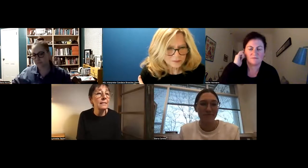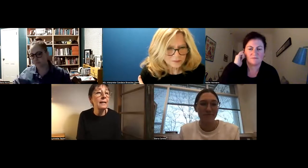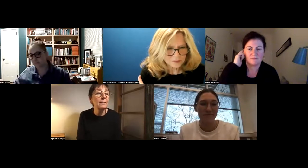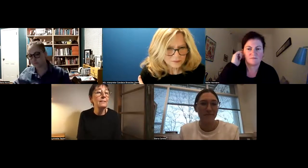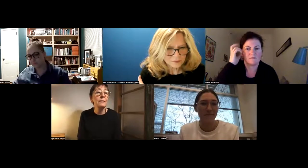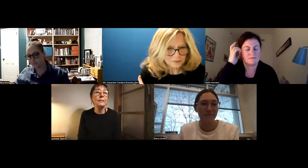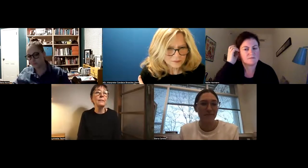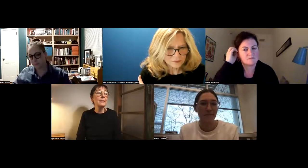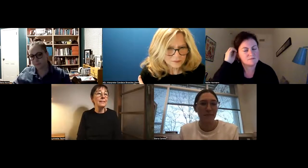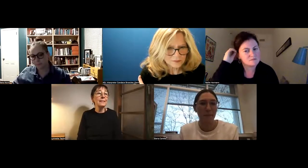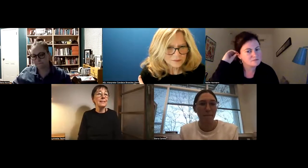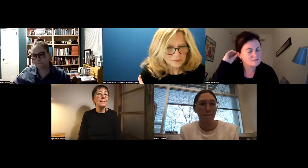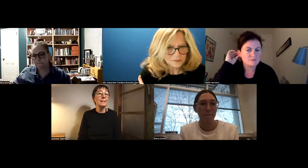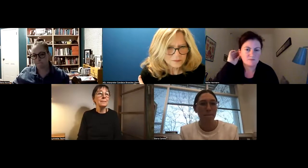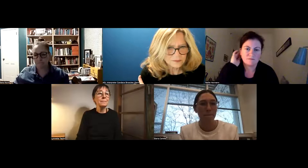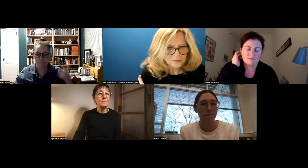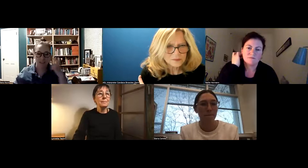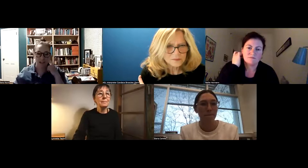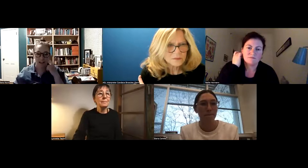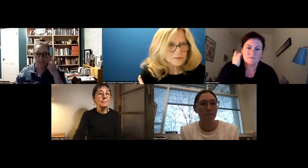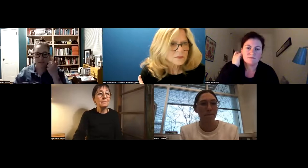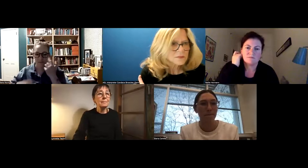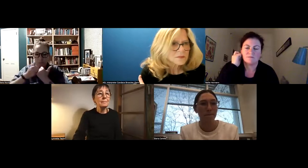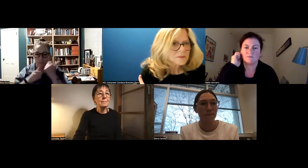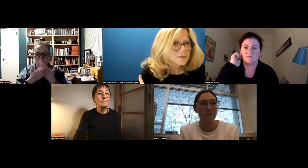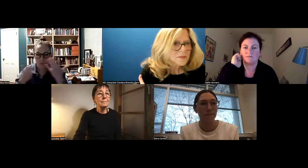deaf staff in this field?